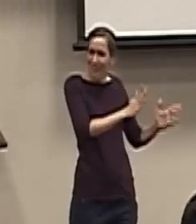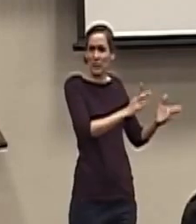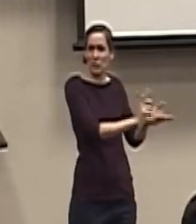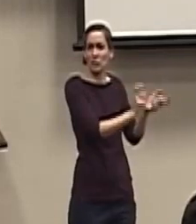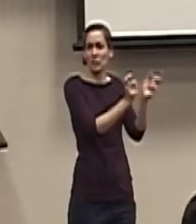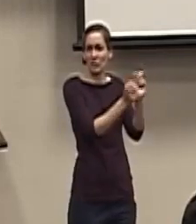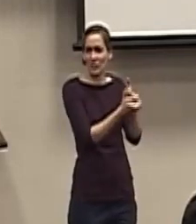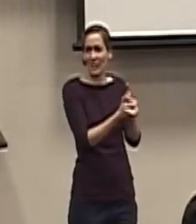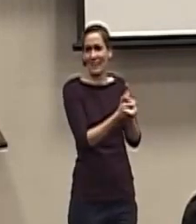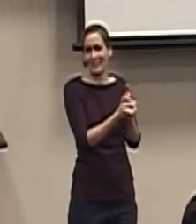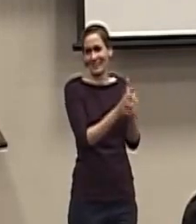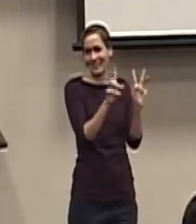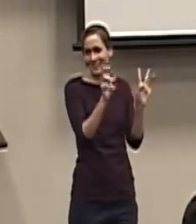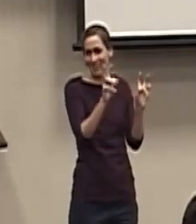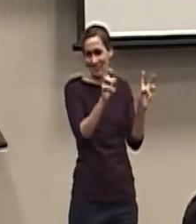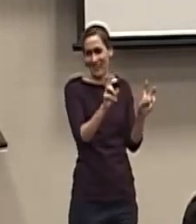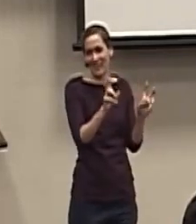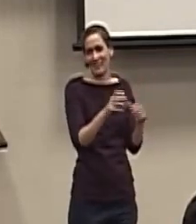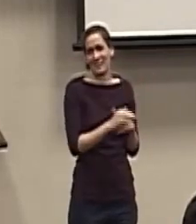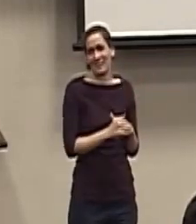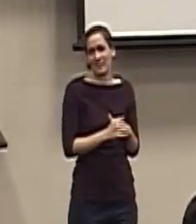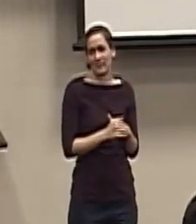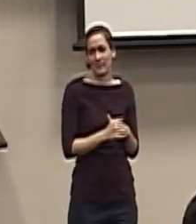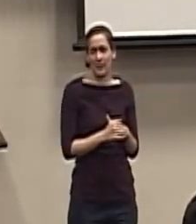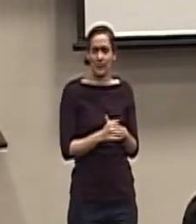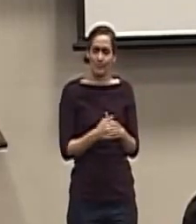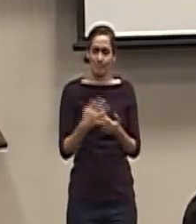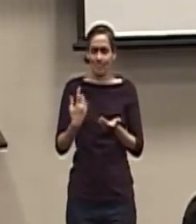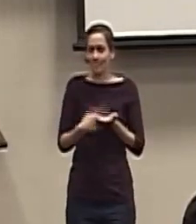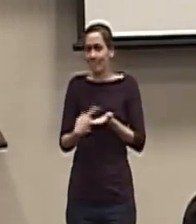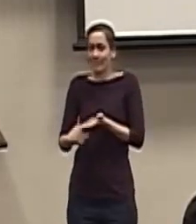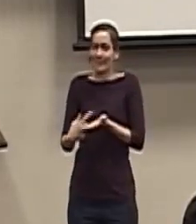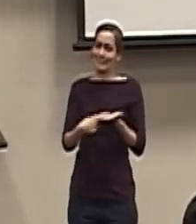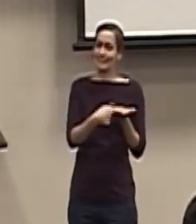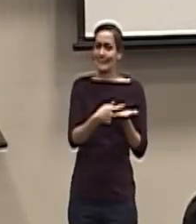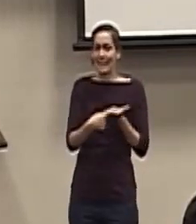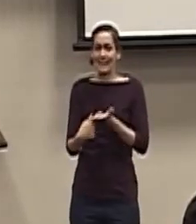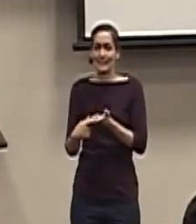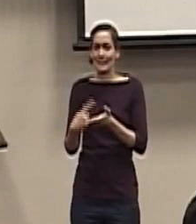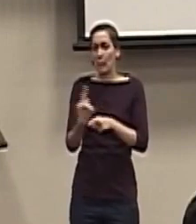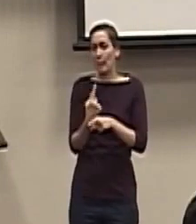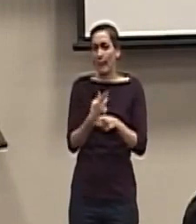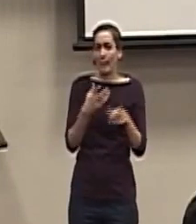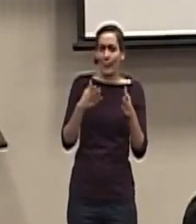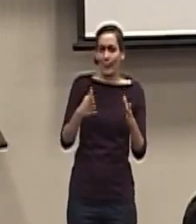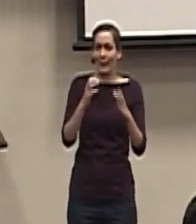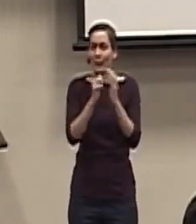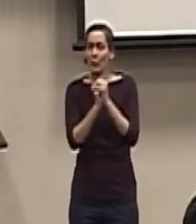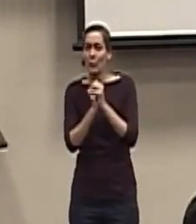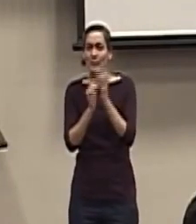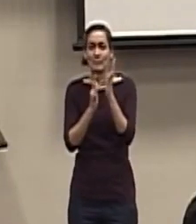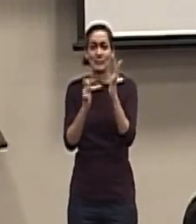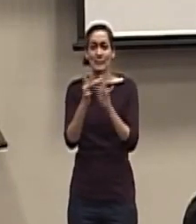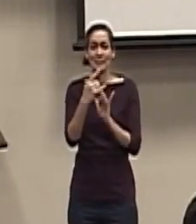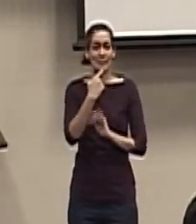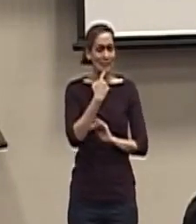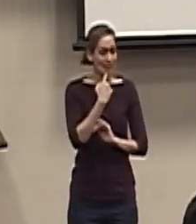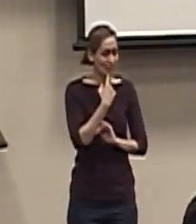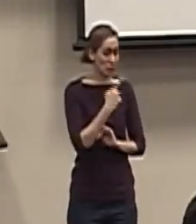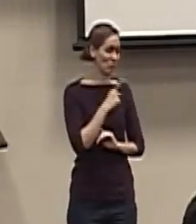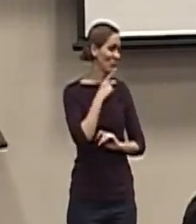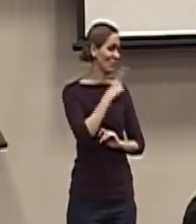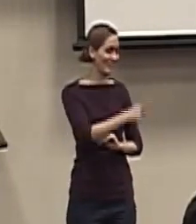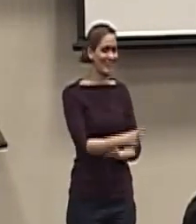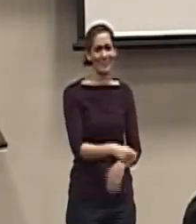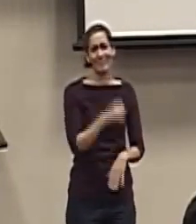here, and we know where this is headed. They wind up talking about the proper way to worship, and Jesus ultimately says, really it